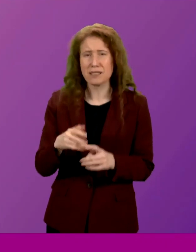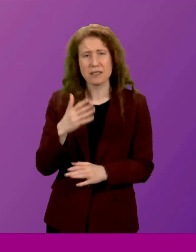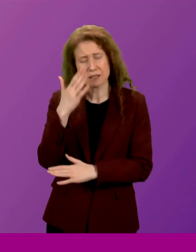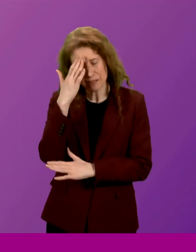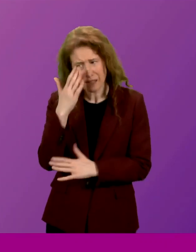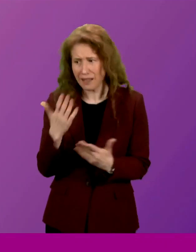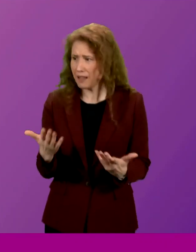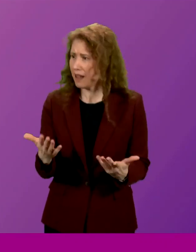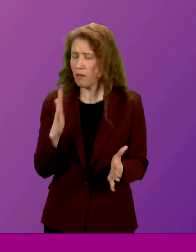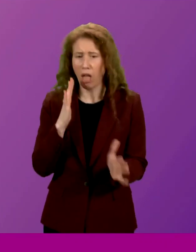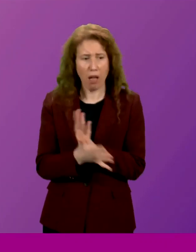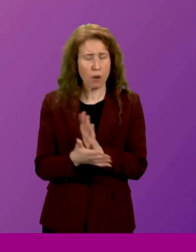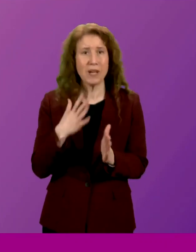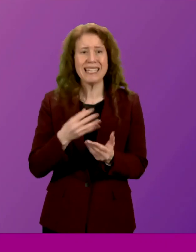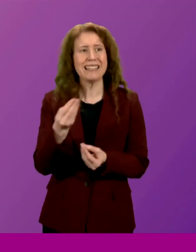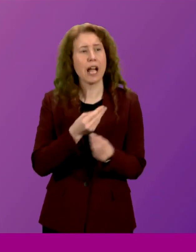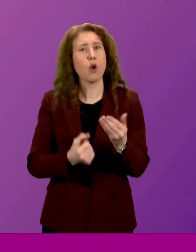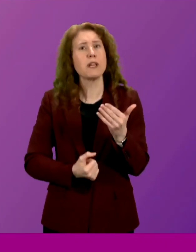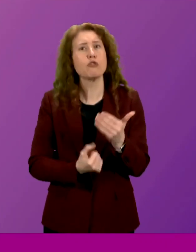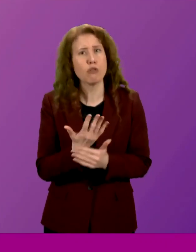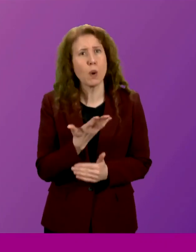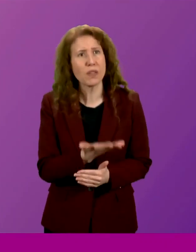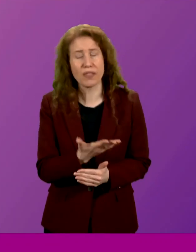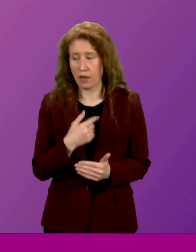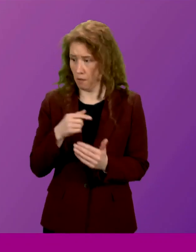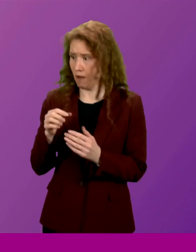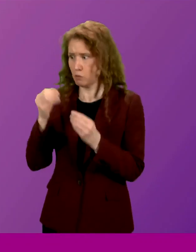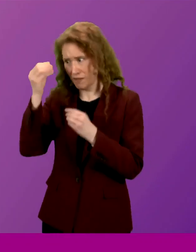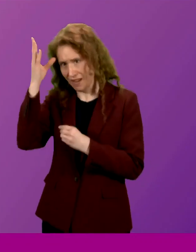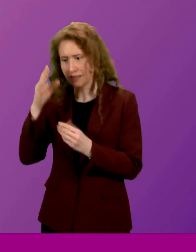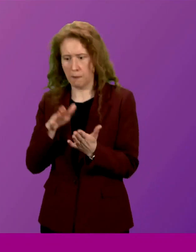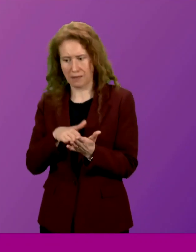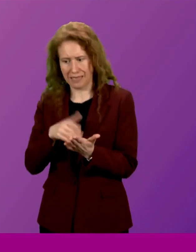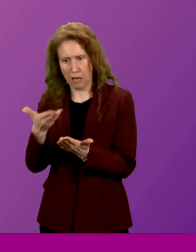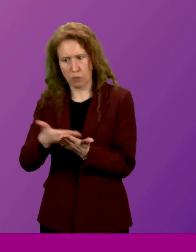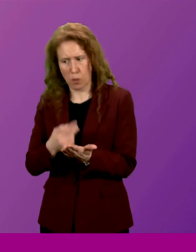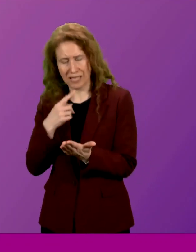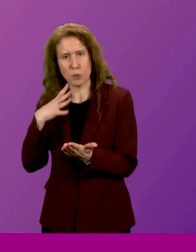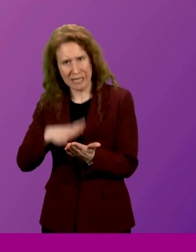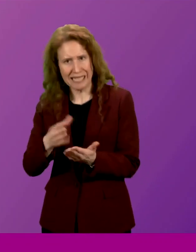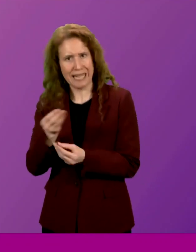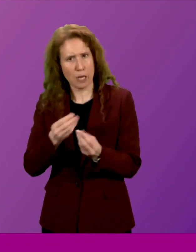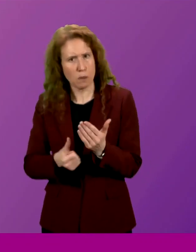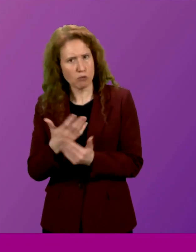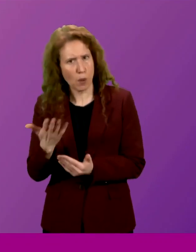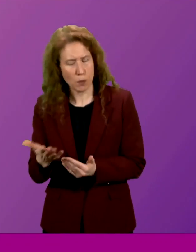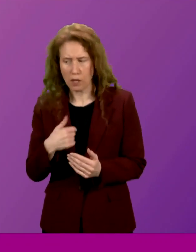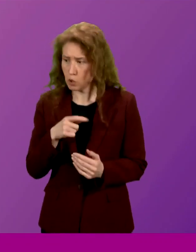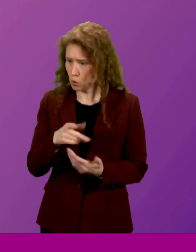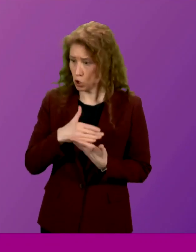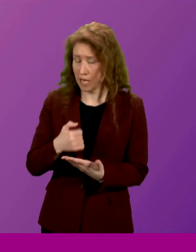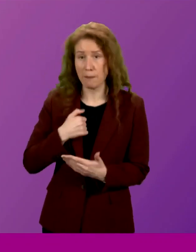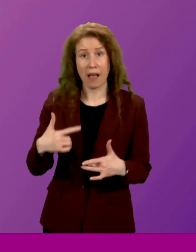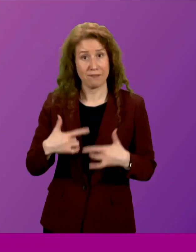the economic growth Scotland needs, as outlined by Professor Muscatelli's report. Does the First Minister share my